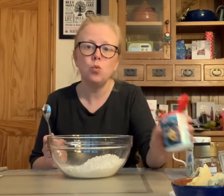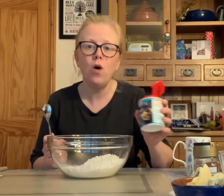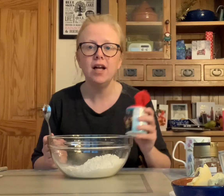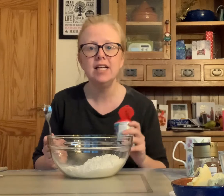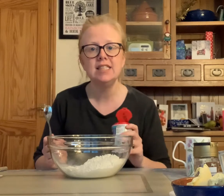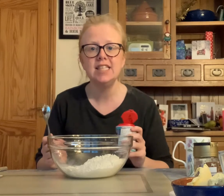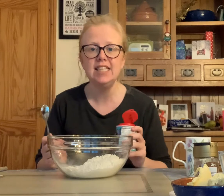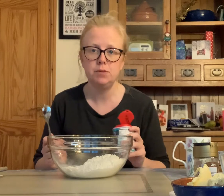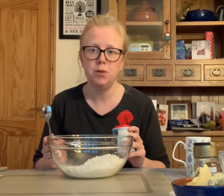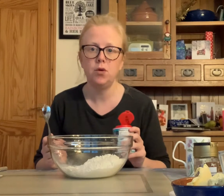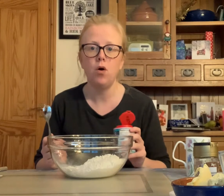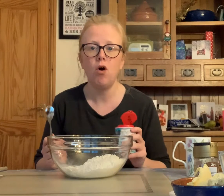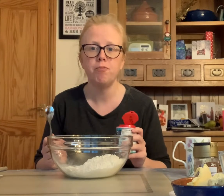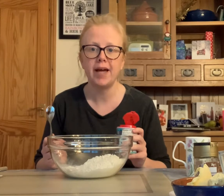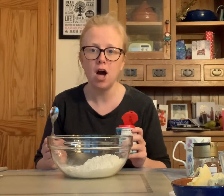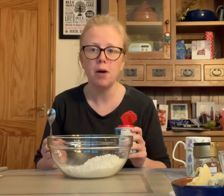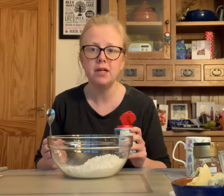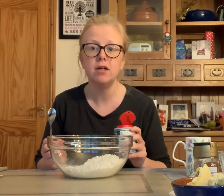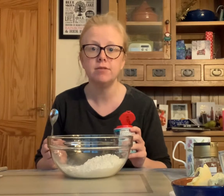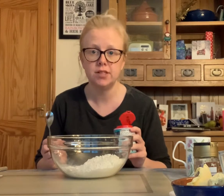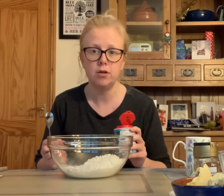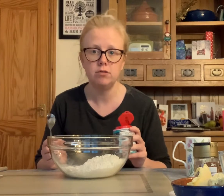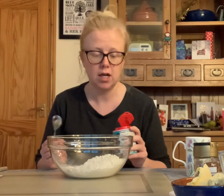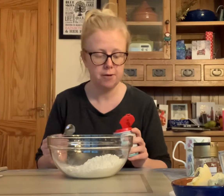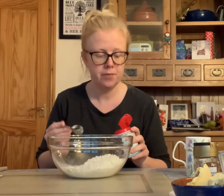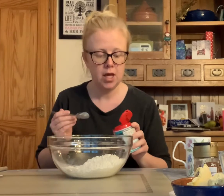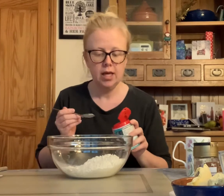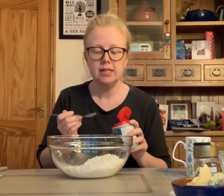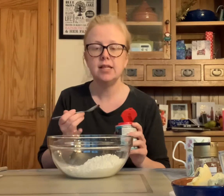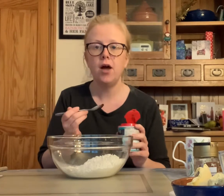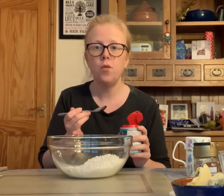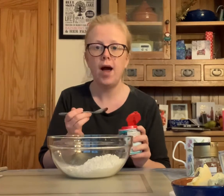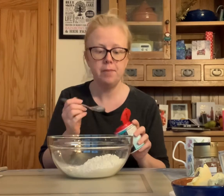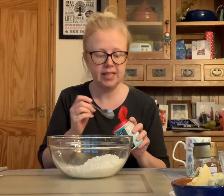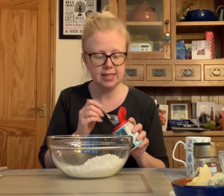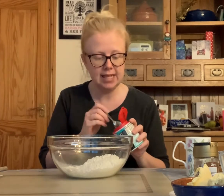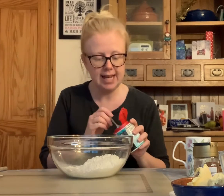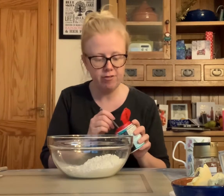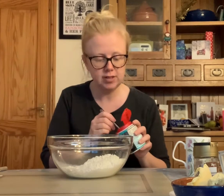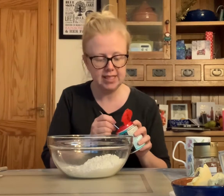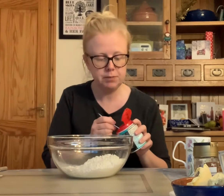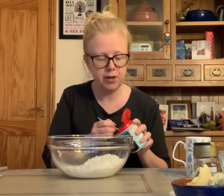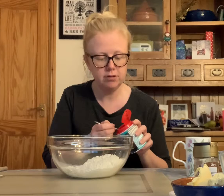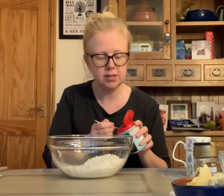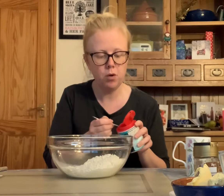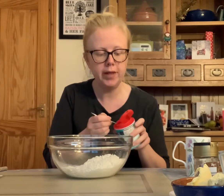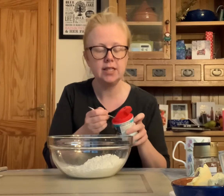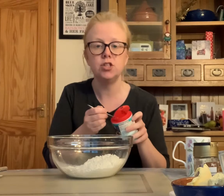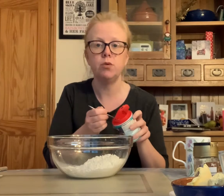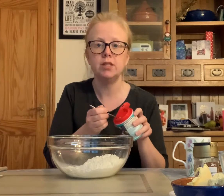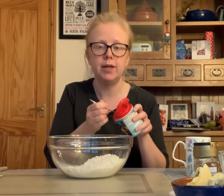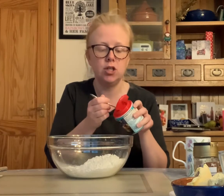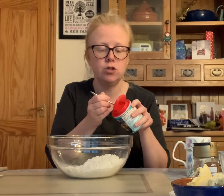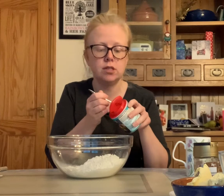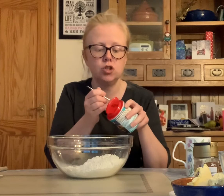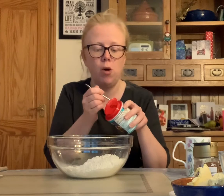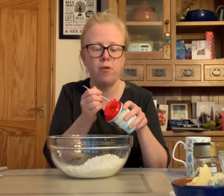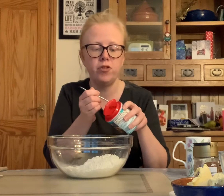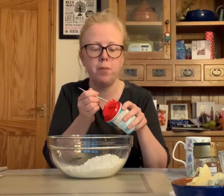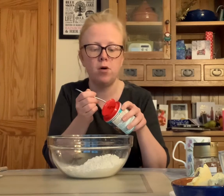1 teaspoon of bicarbonate of soda. So this is a level teaspoon, so what we can do is we can use the top of the pot to